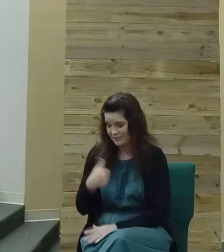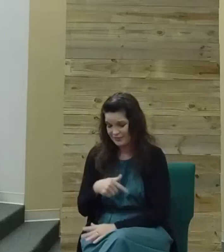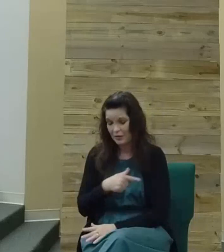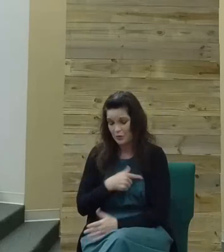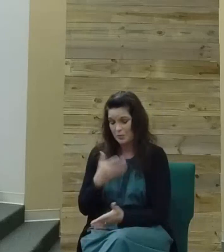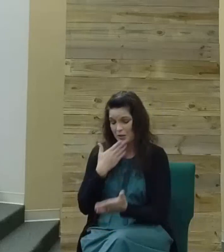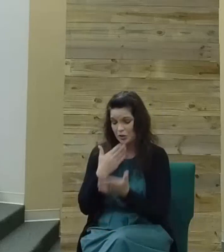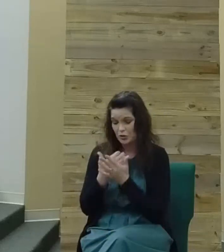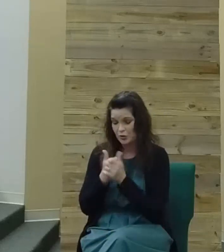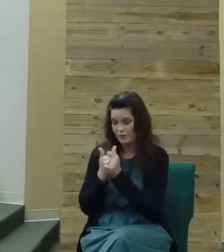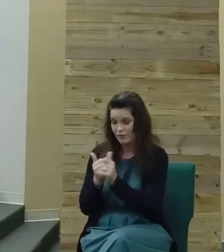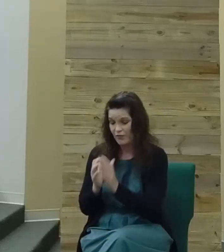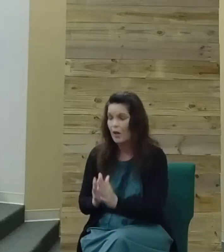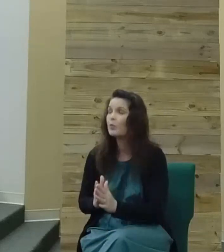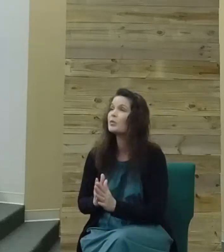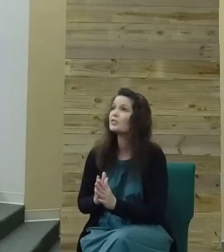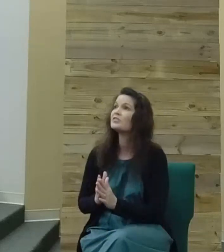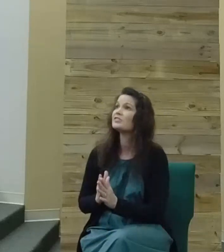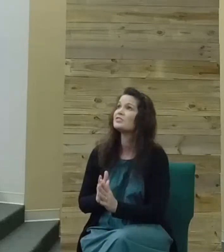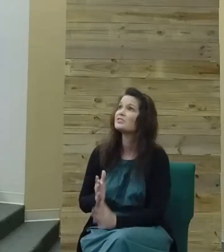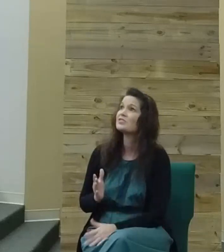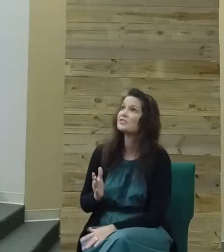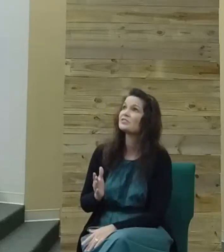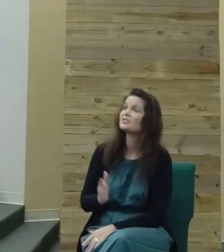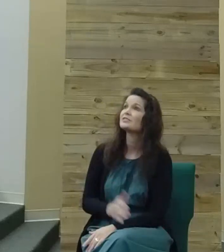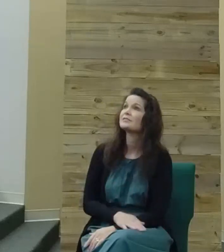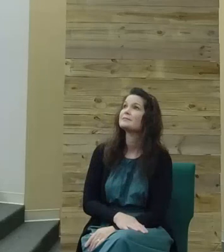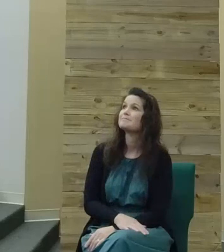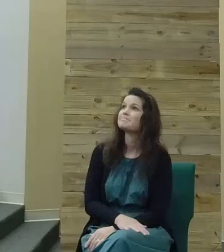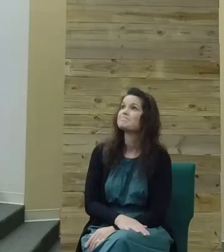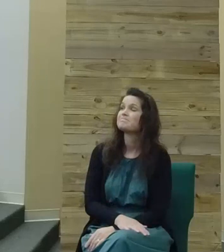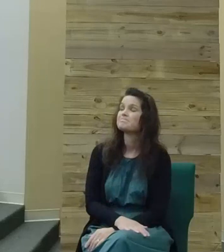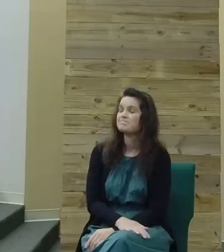good ambassadors for Christ.